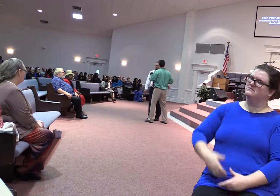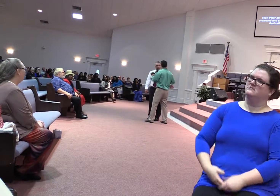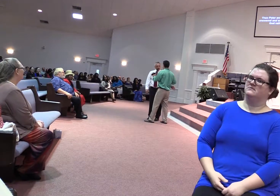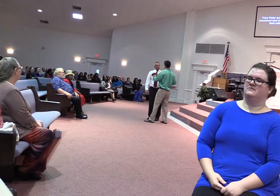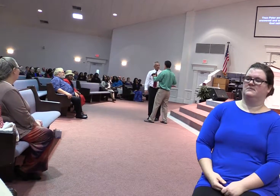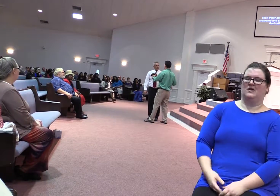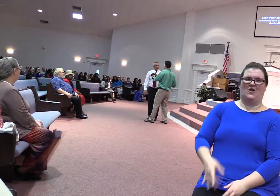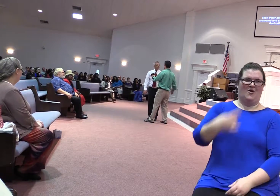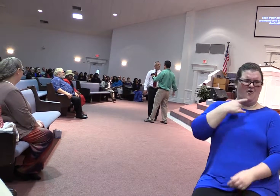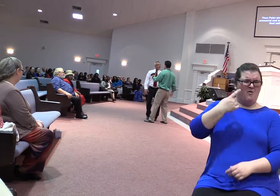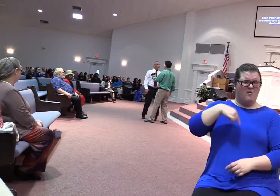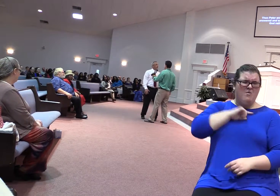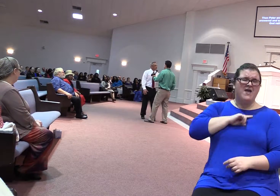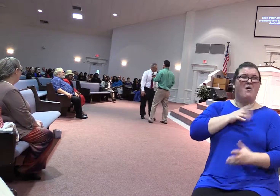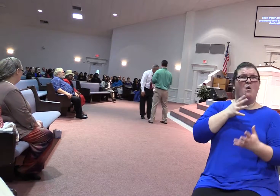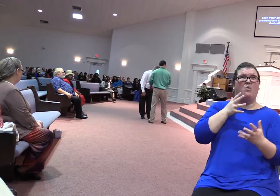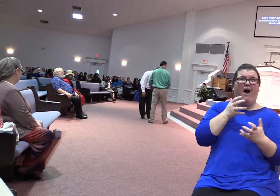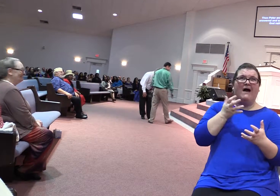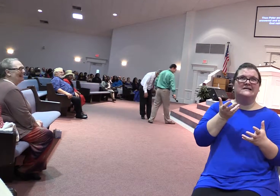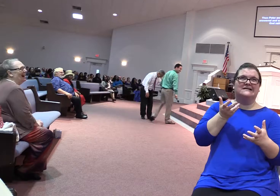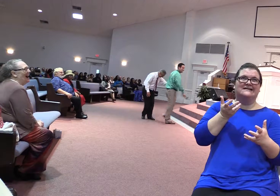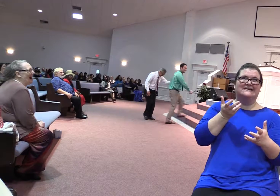obey God.